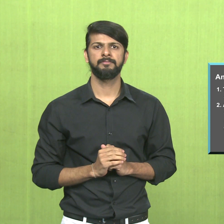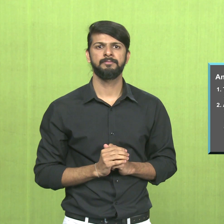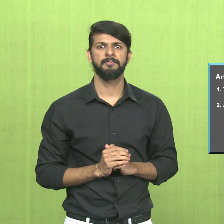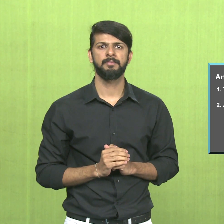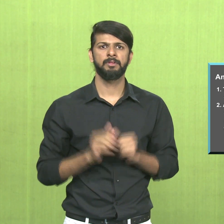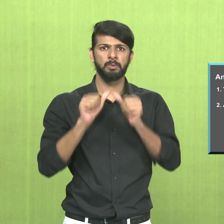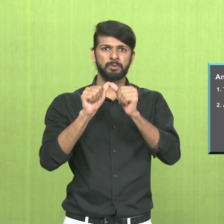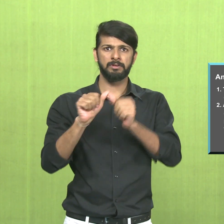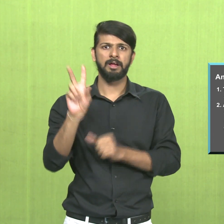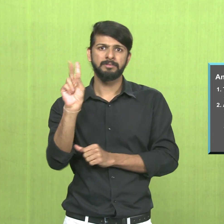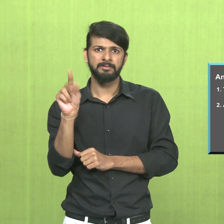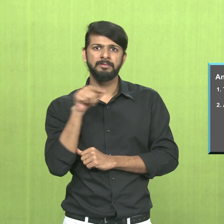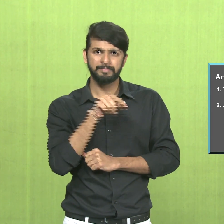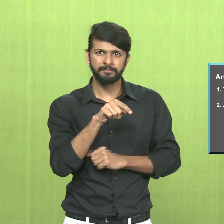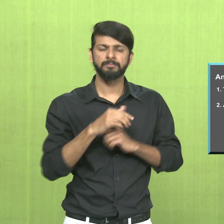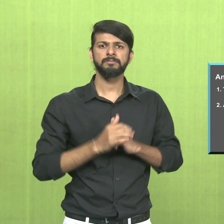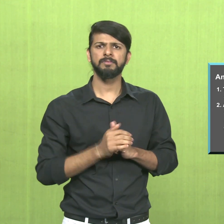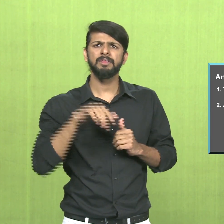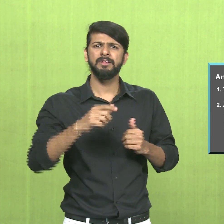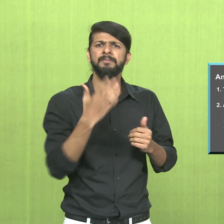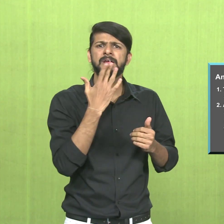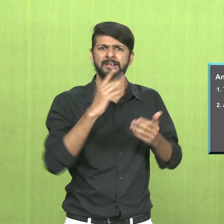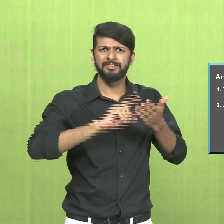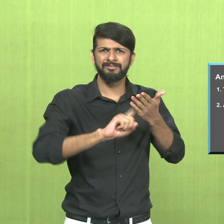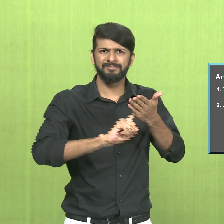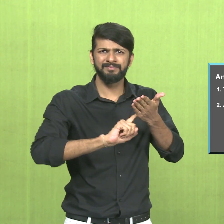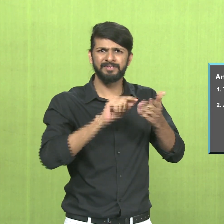different type of attires. Answer number 2.